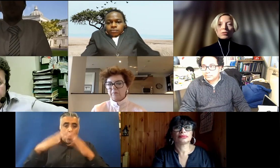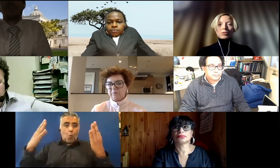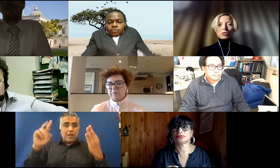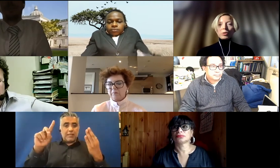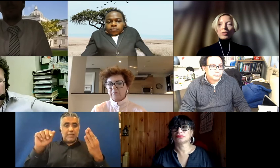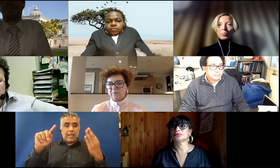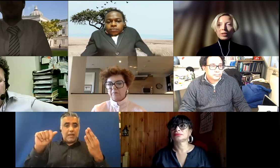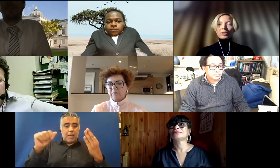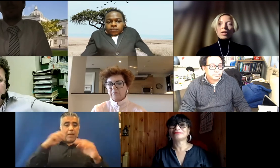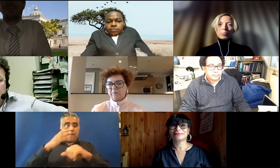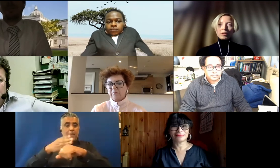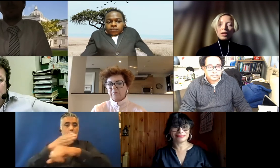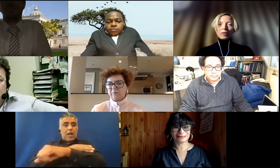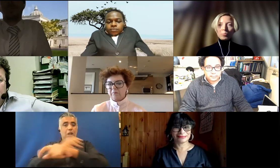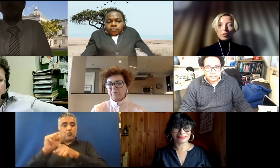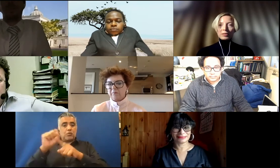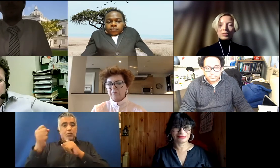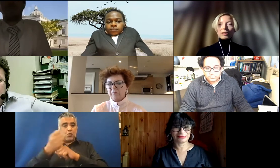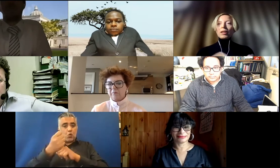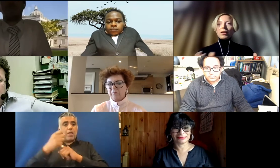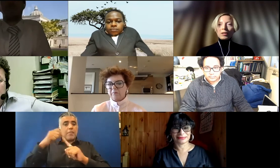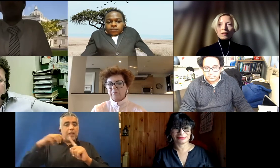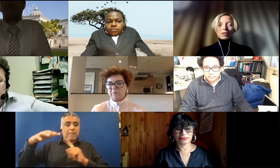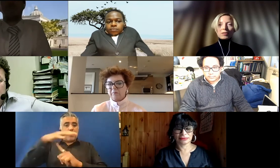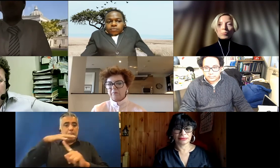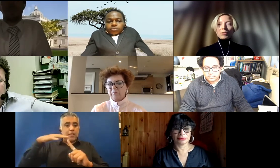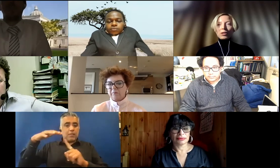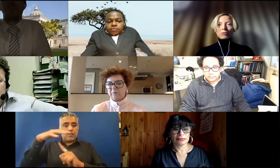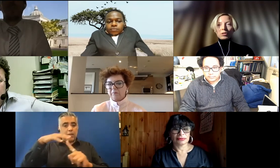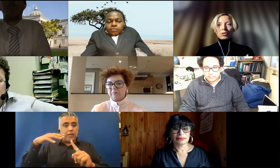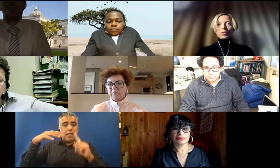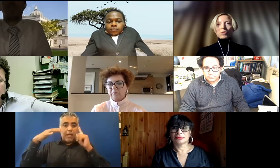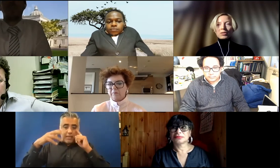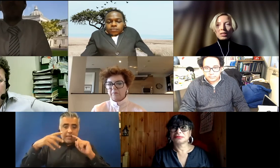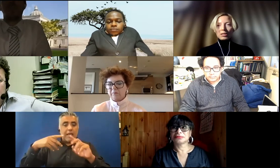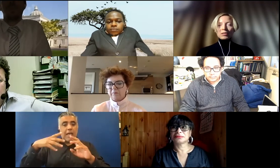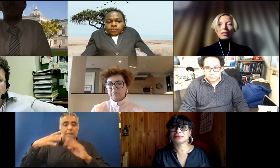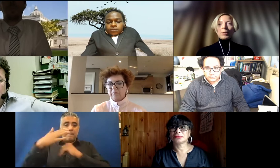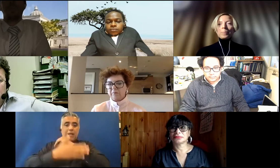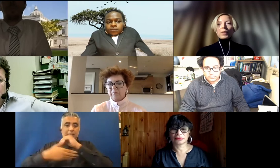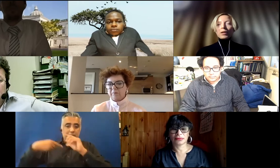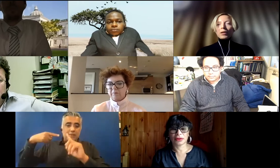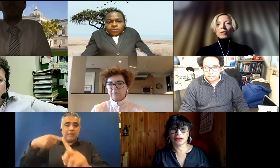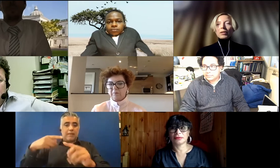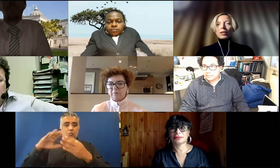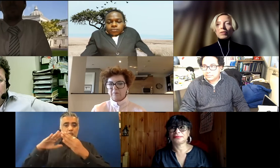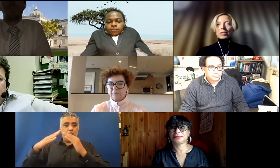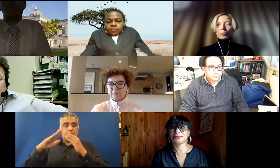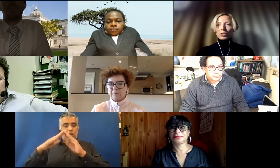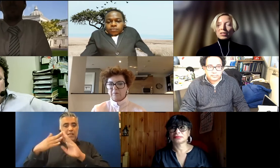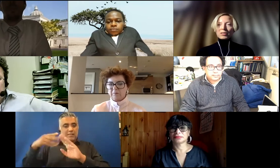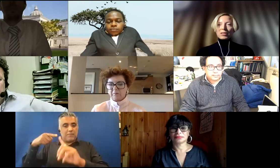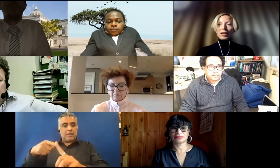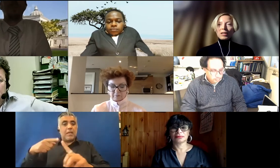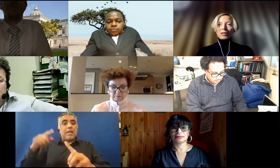the situation with the built environment and mobility in specific countries, specific cities.